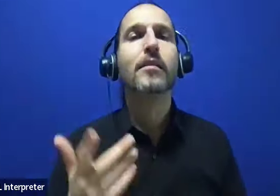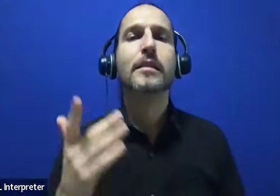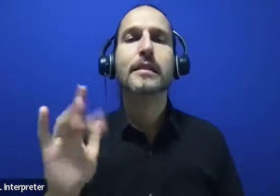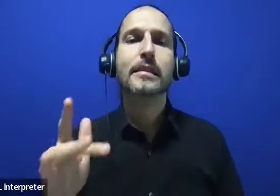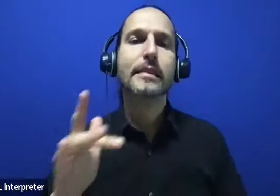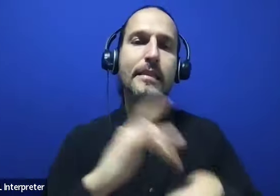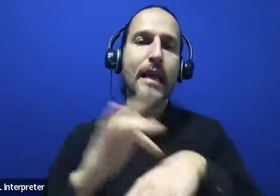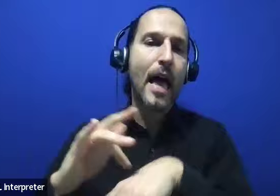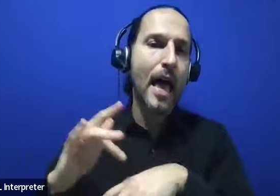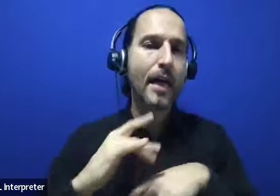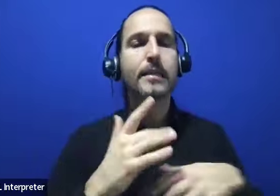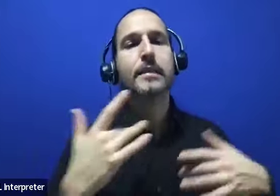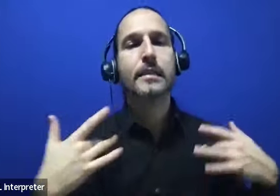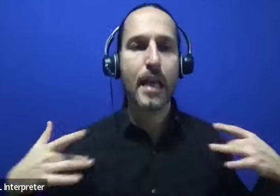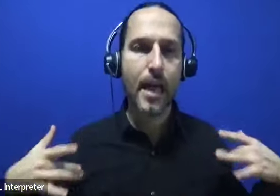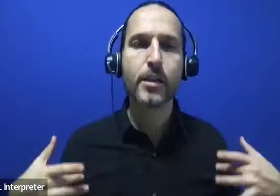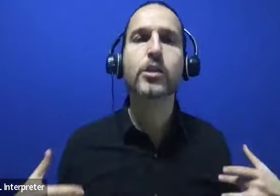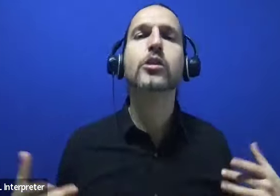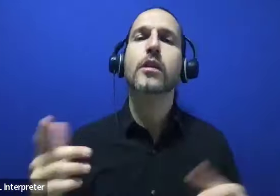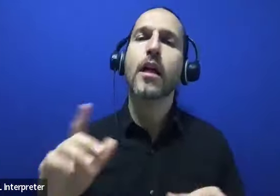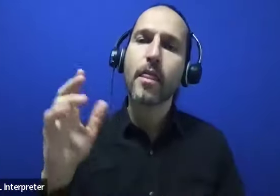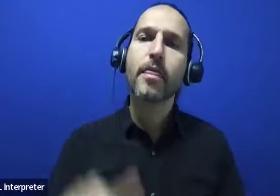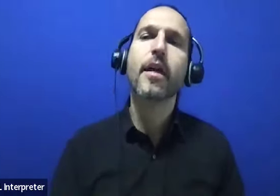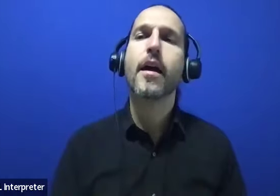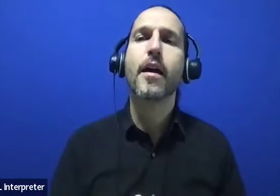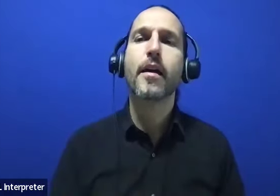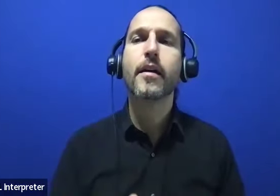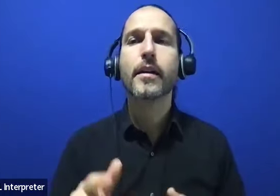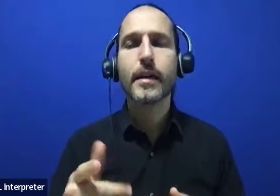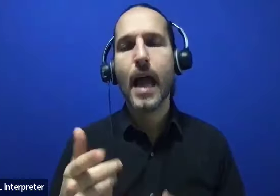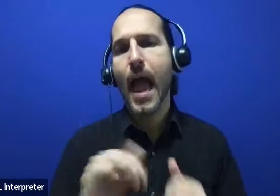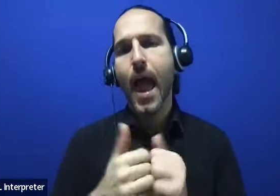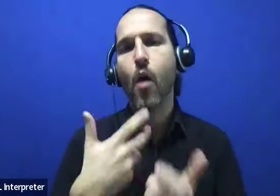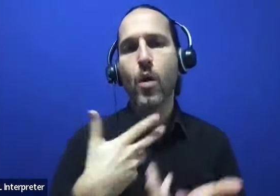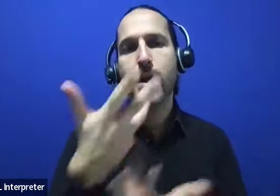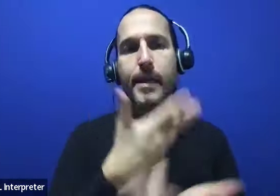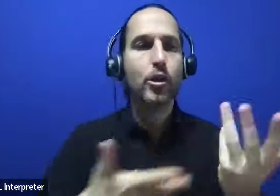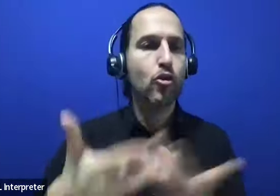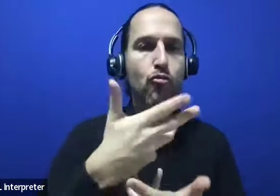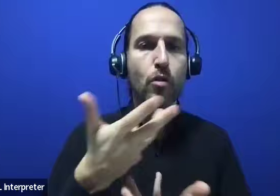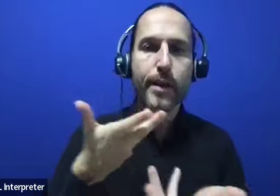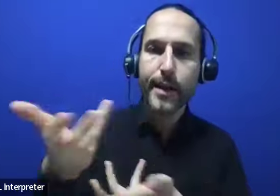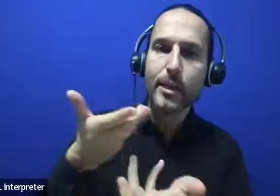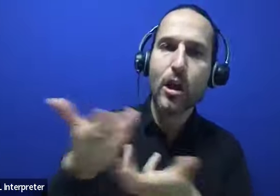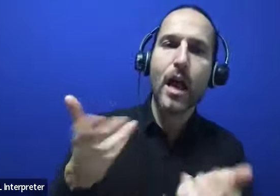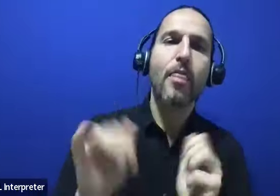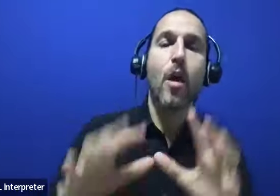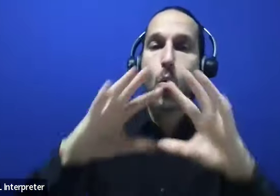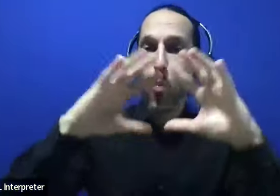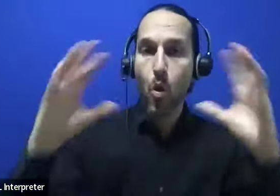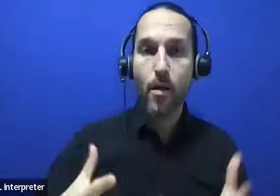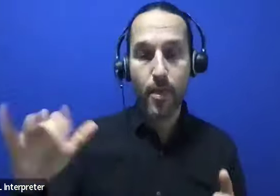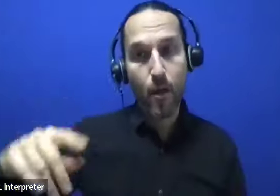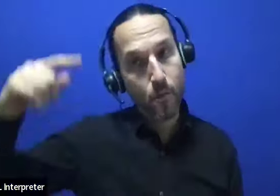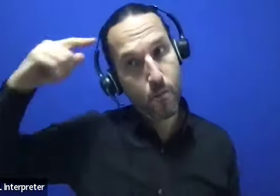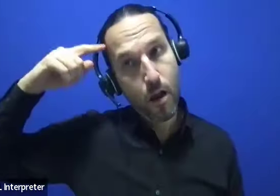tactile, vestibular, proprioceptive, these are the ways that we are interacting and contemplating the world. The brain